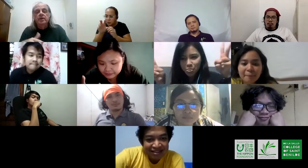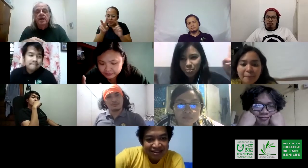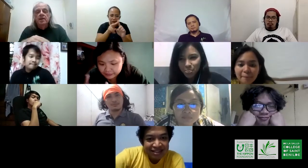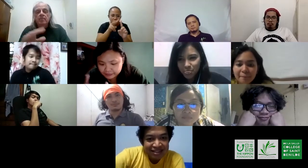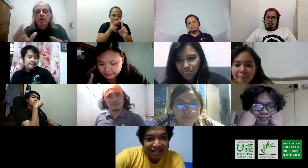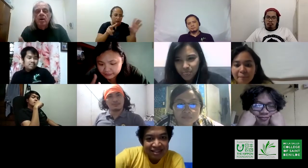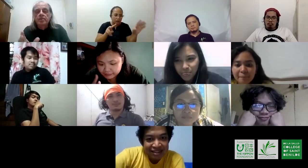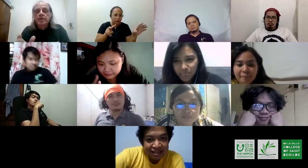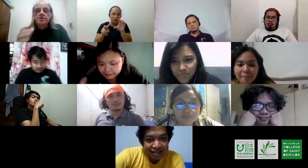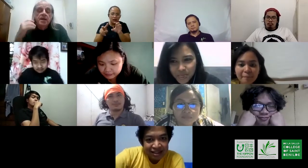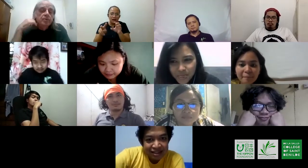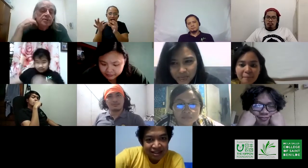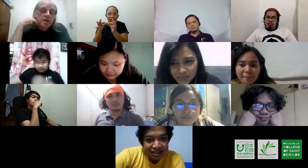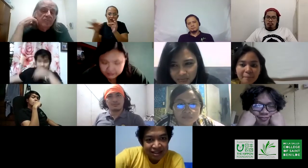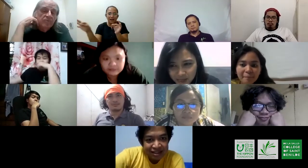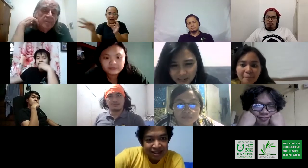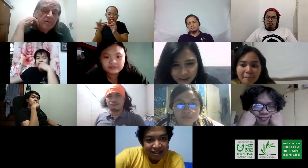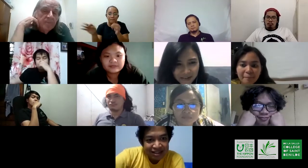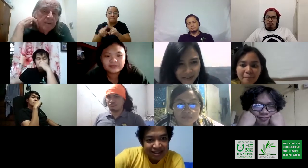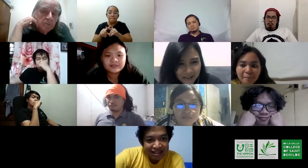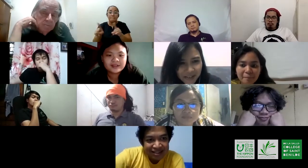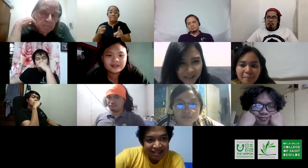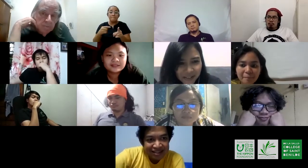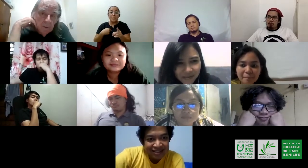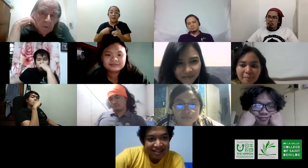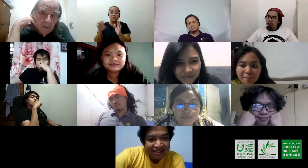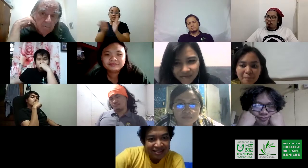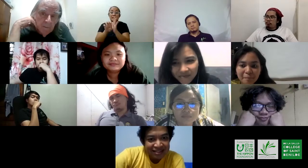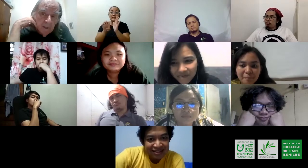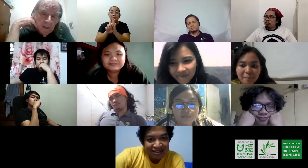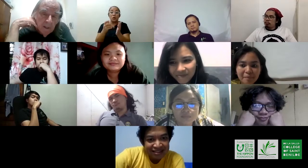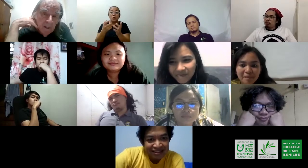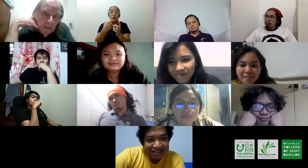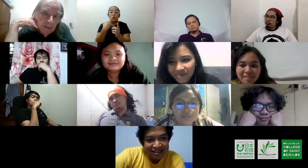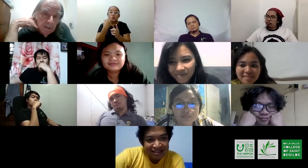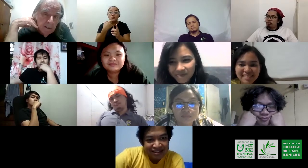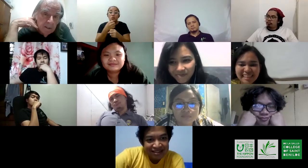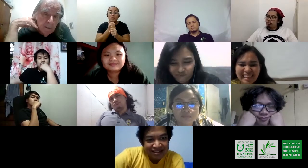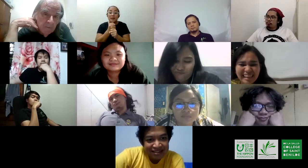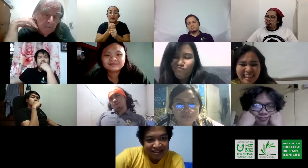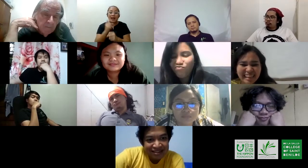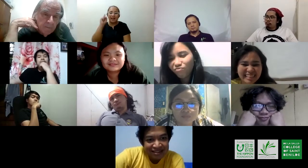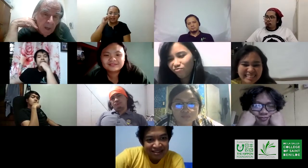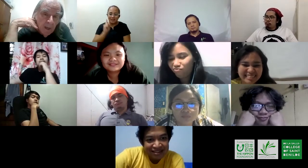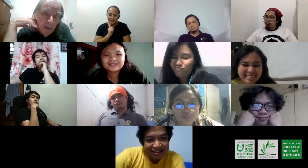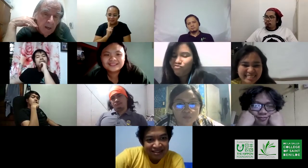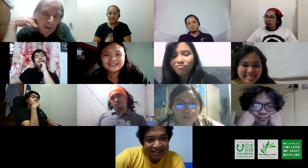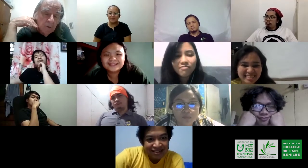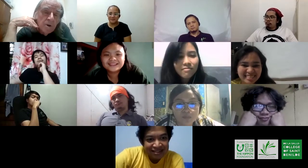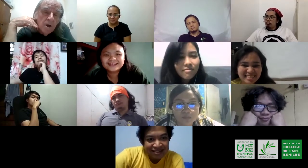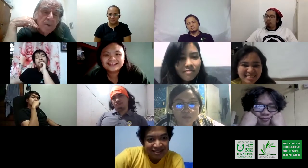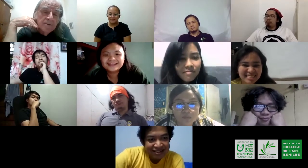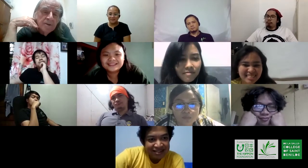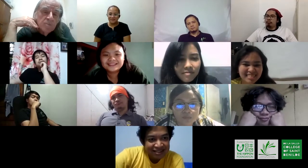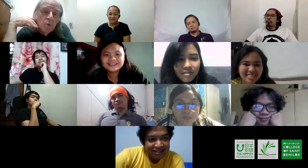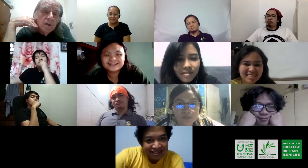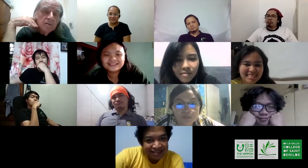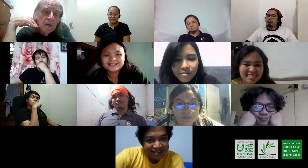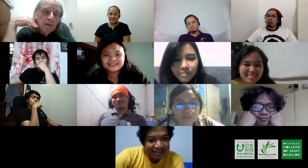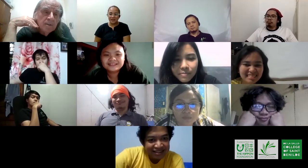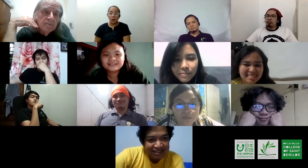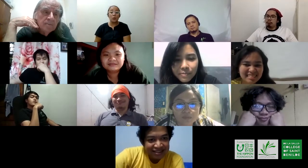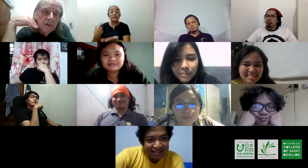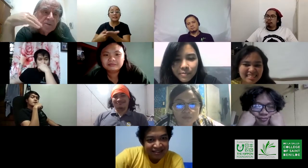grammar in, but all the examples come from deaf people, okay? So we'll talk about this